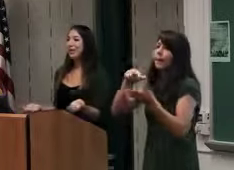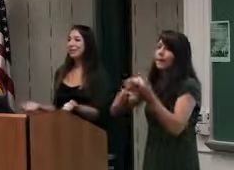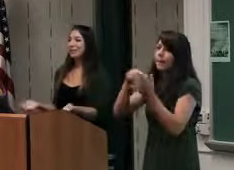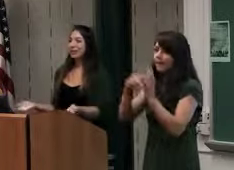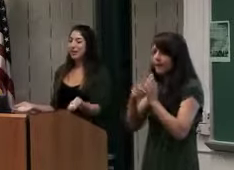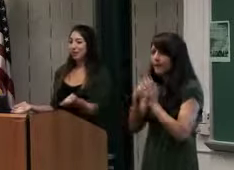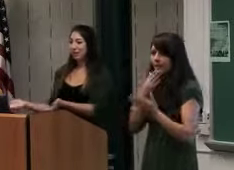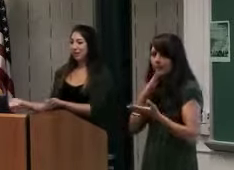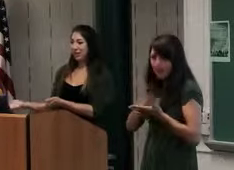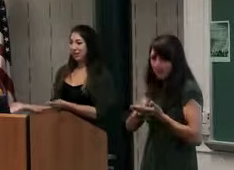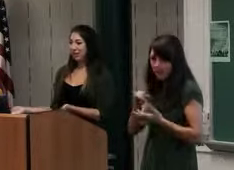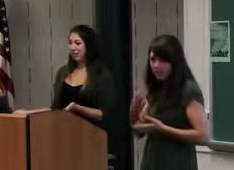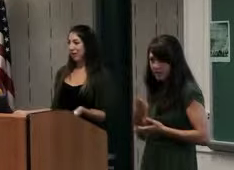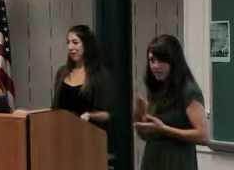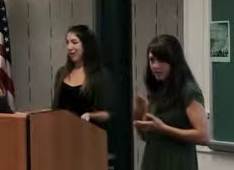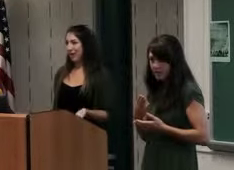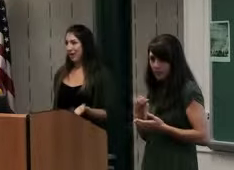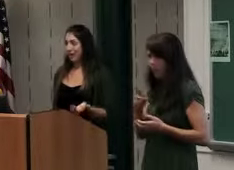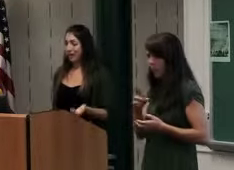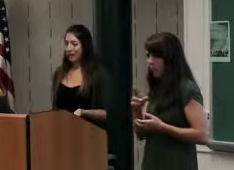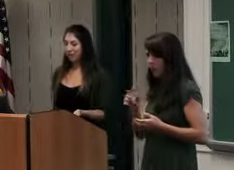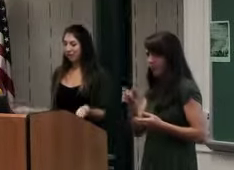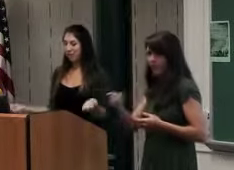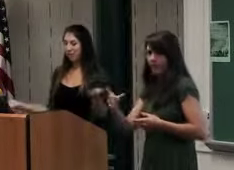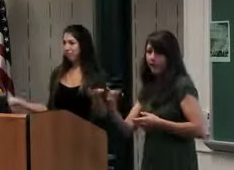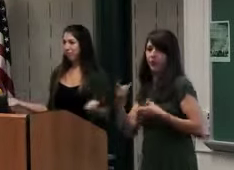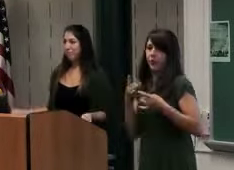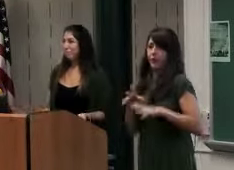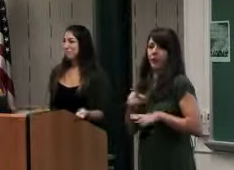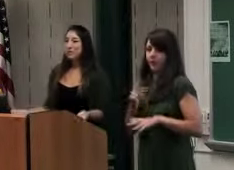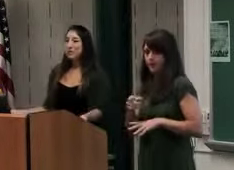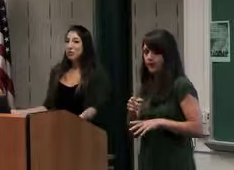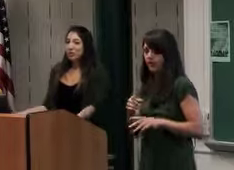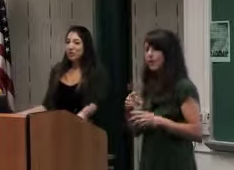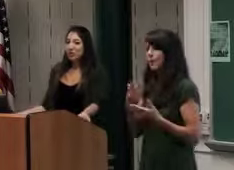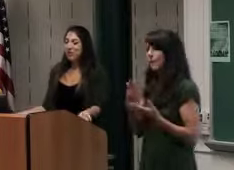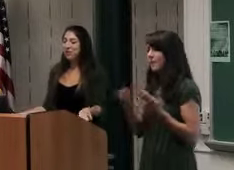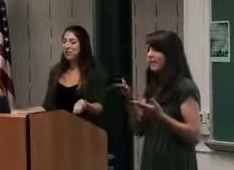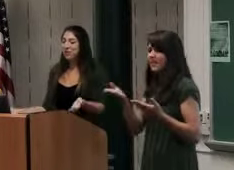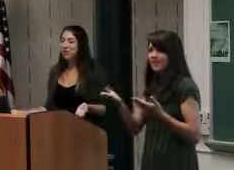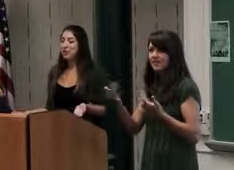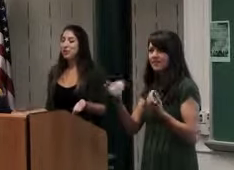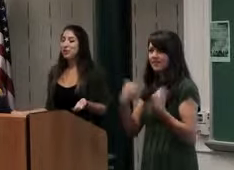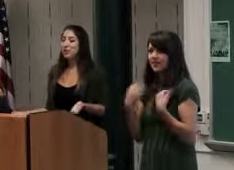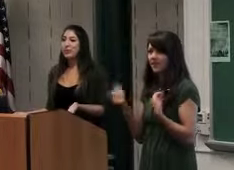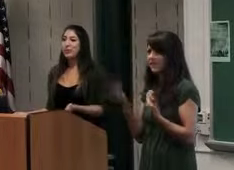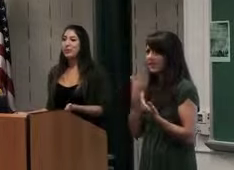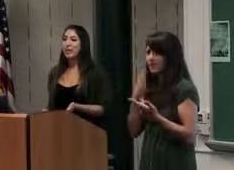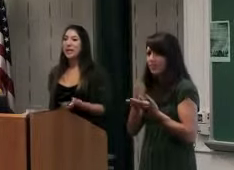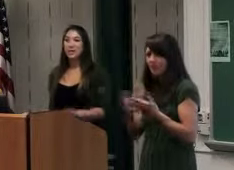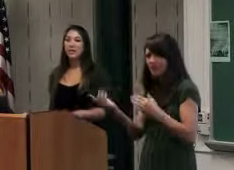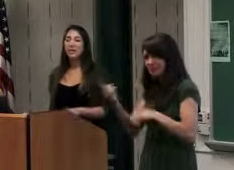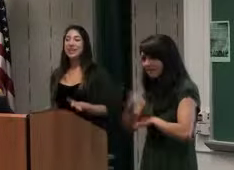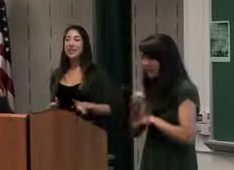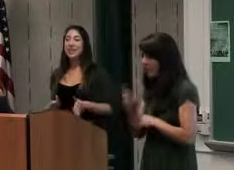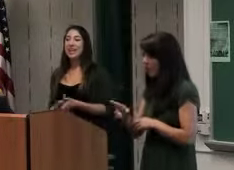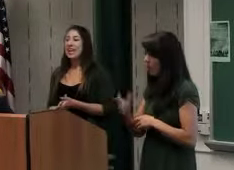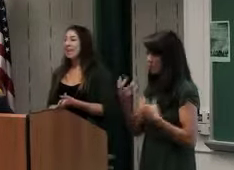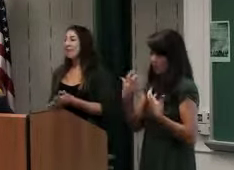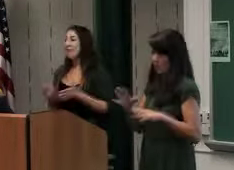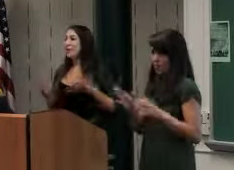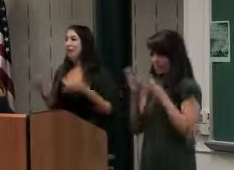you. It's because maybe they're having a bad day or they just don't want to pay attention. So don't take it